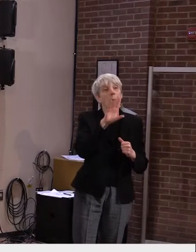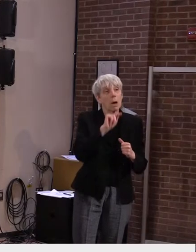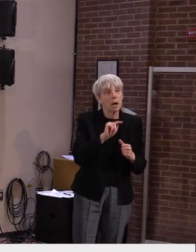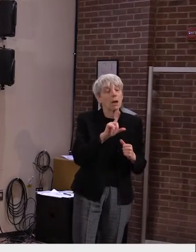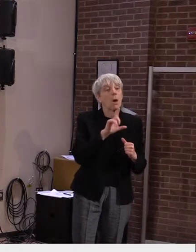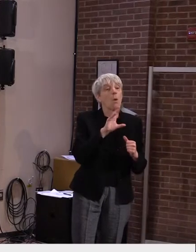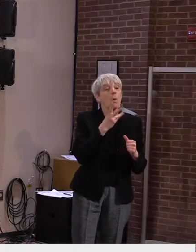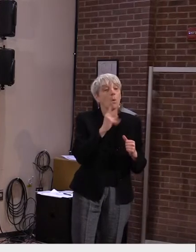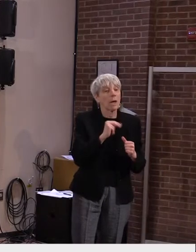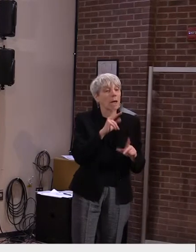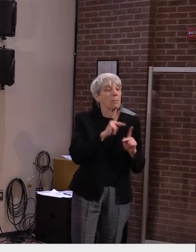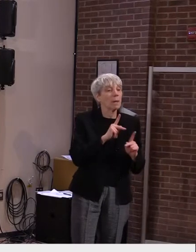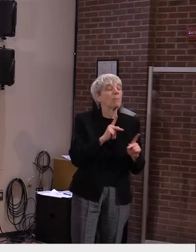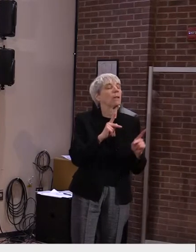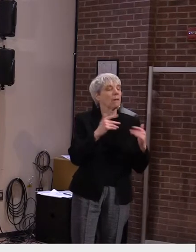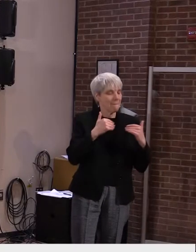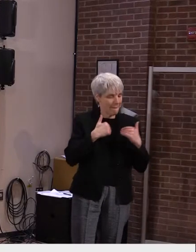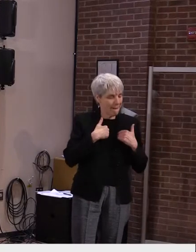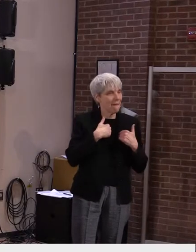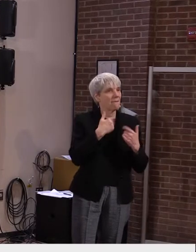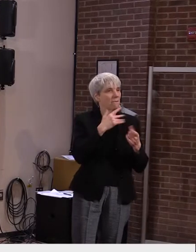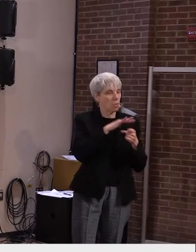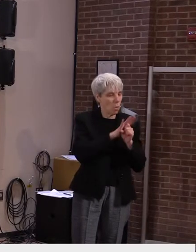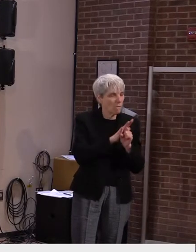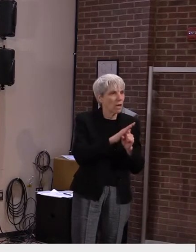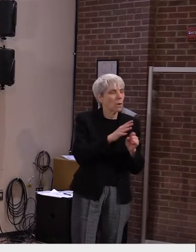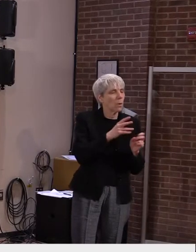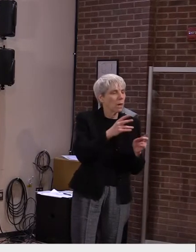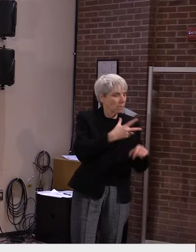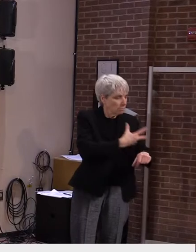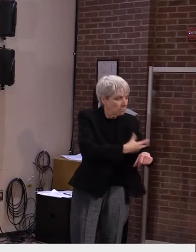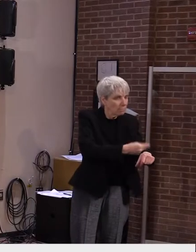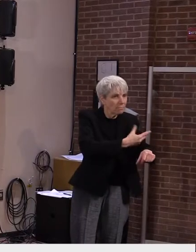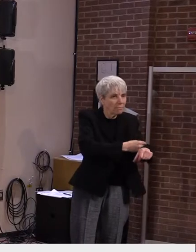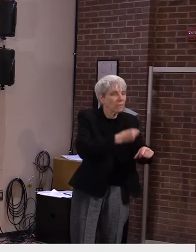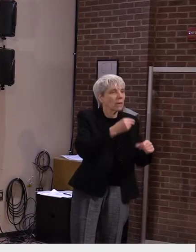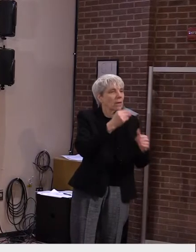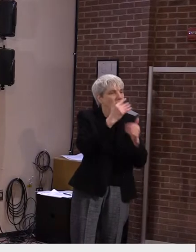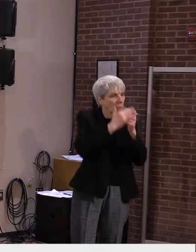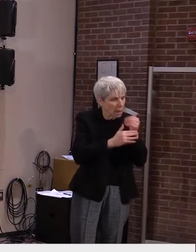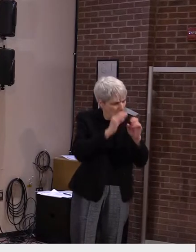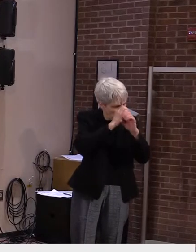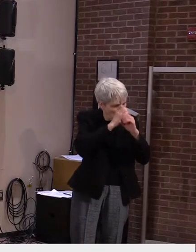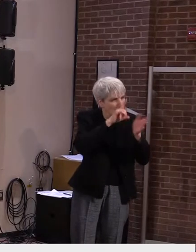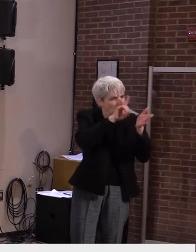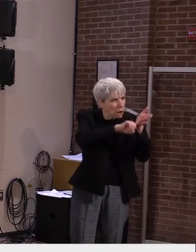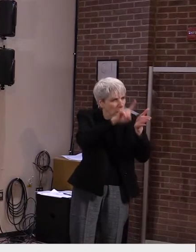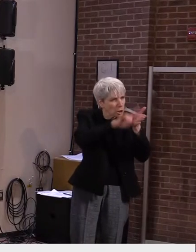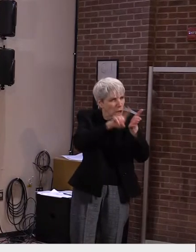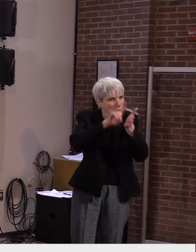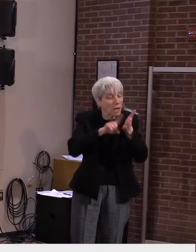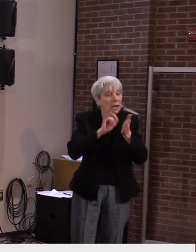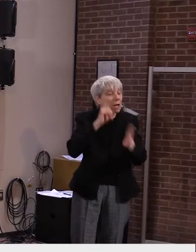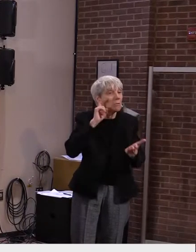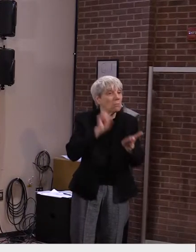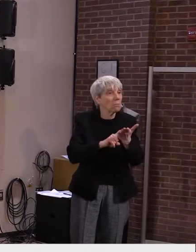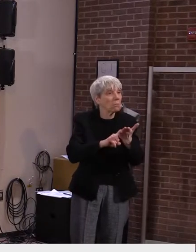on SARS-CoV-2 specimens, and obviously will report any detection of this variant in